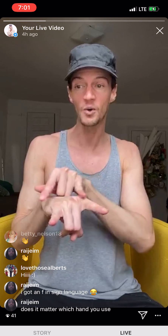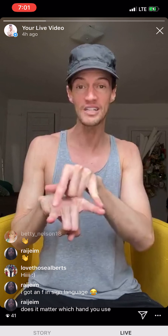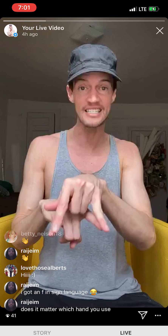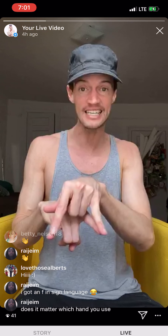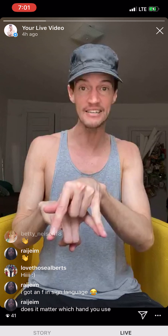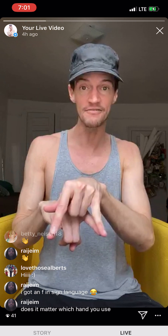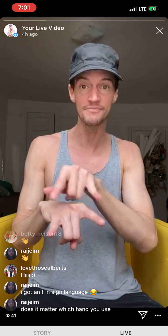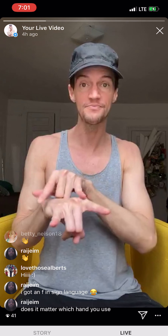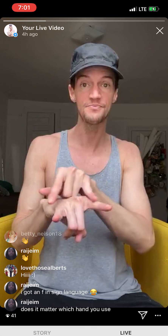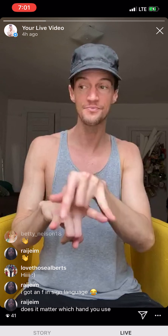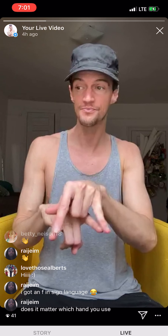deceive.